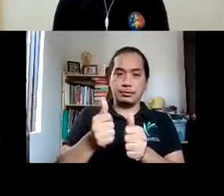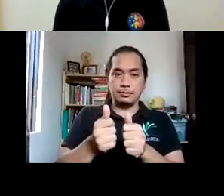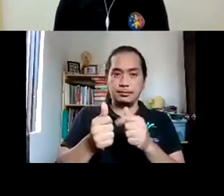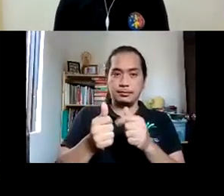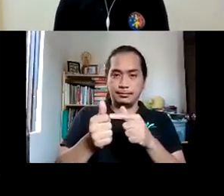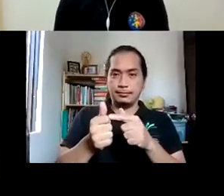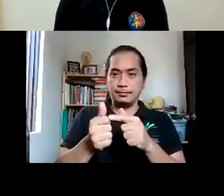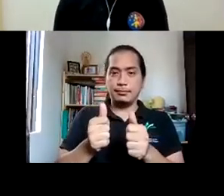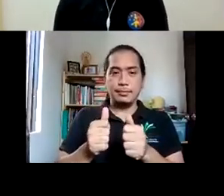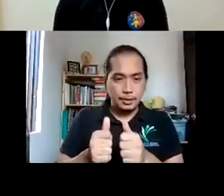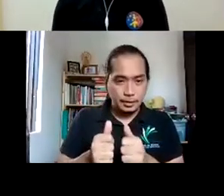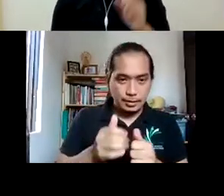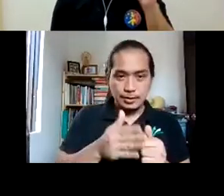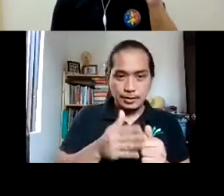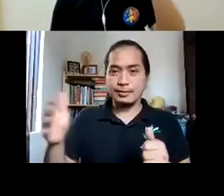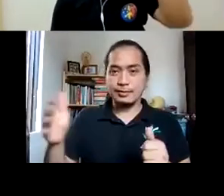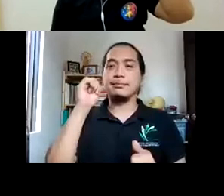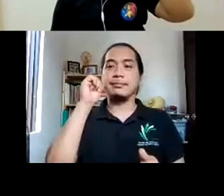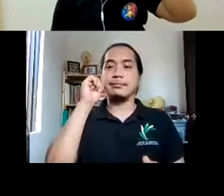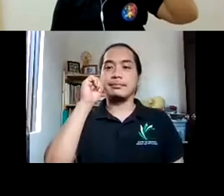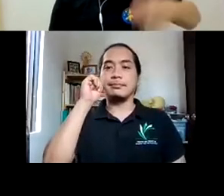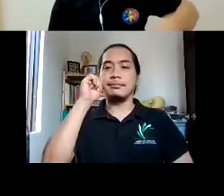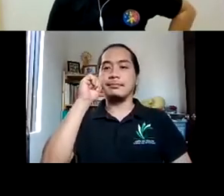Most. Okay.